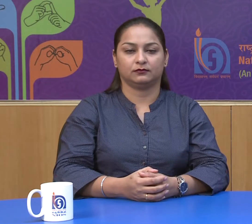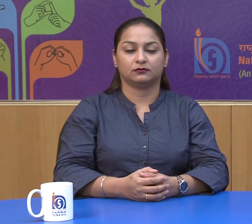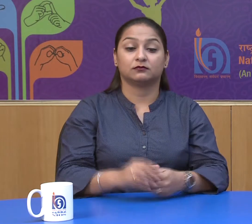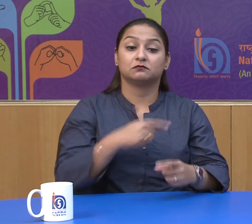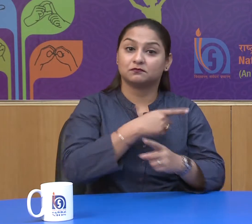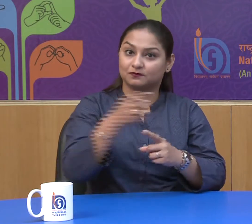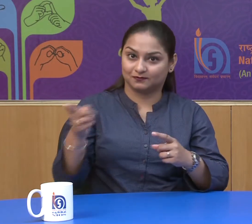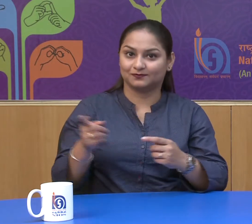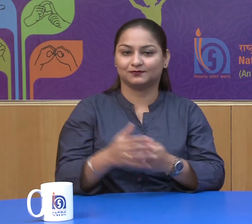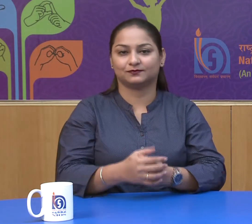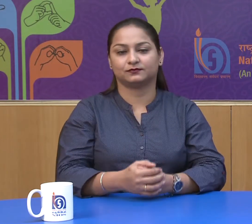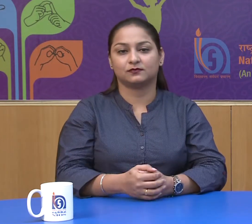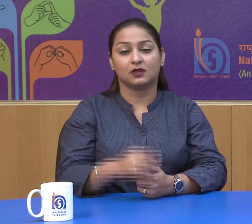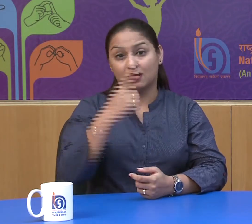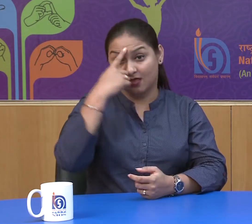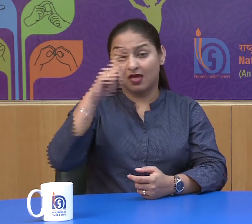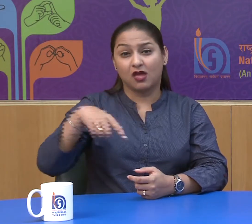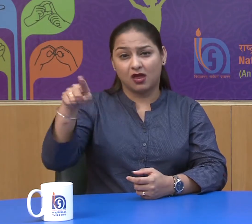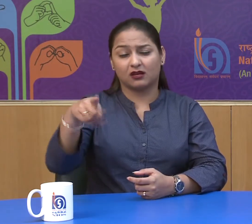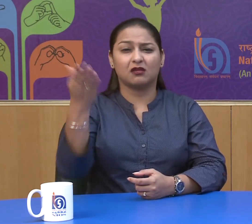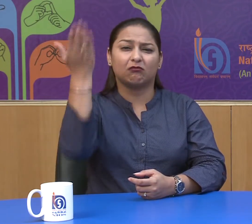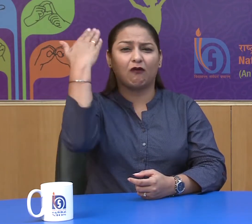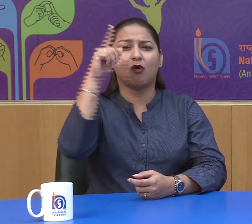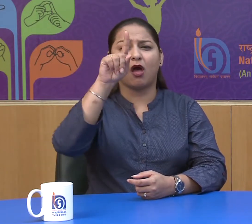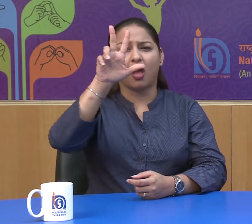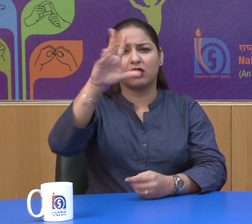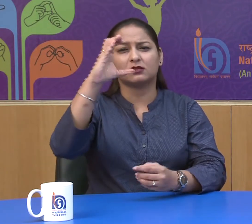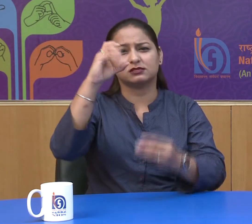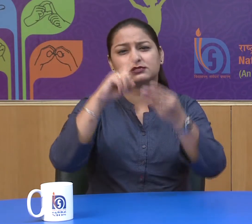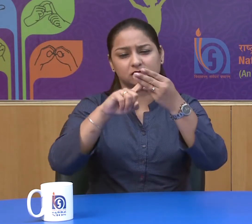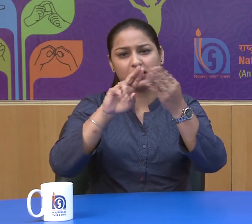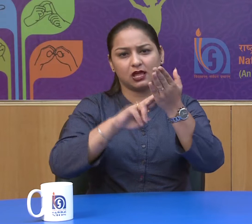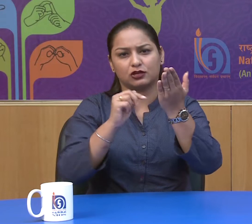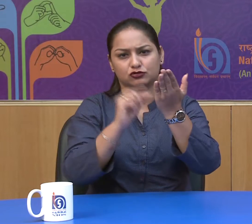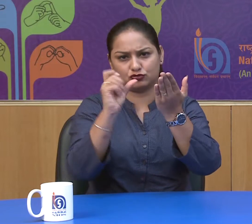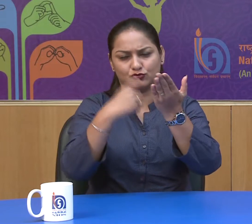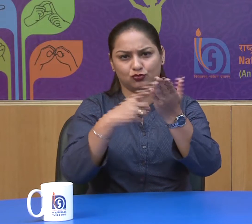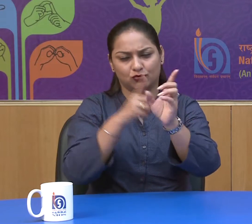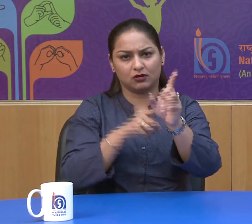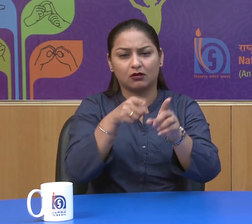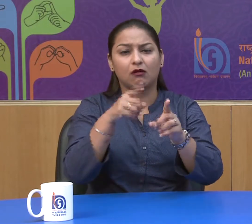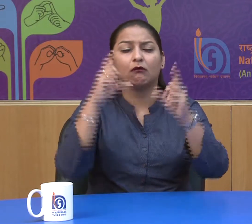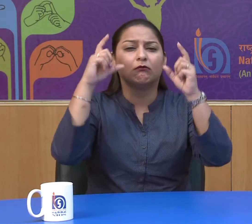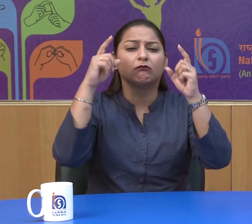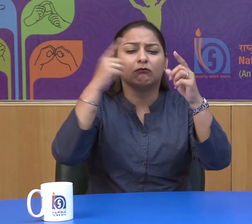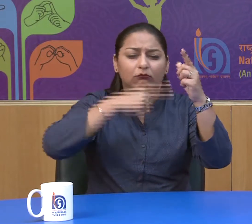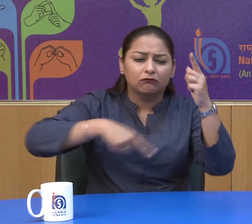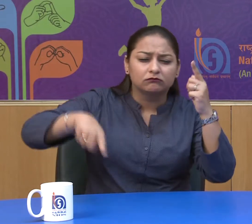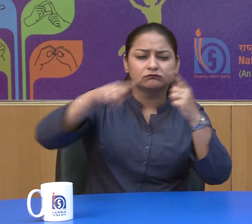Learners, Indian in the 18th century was a picture of many